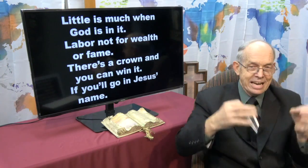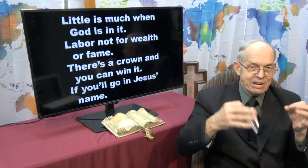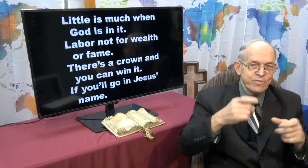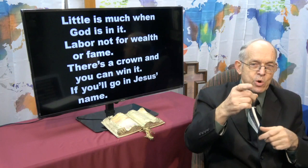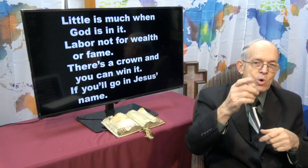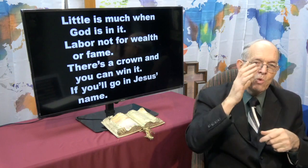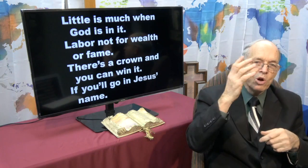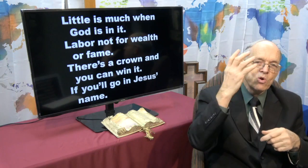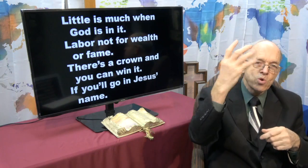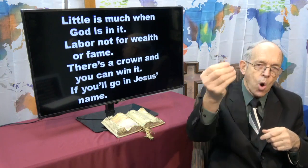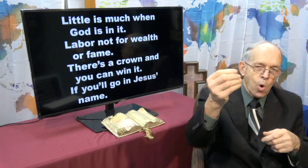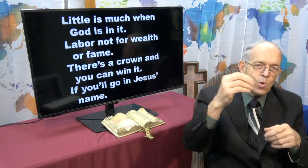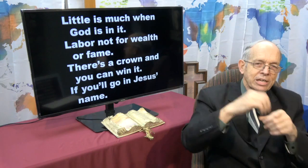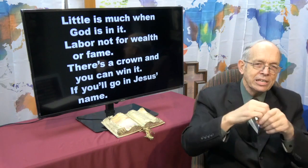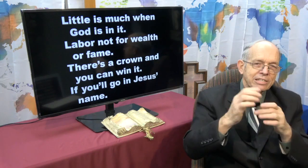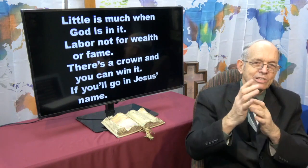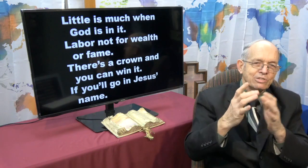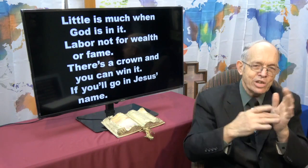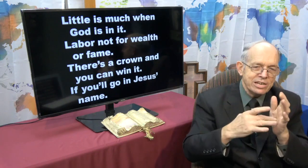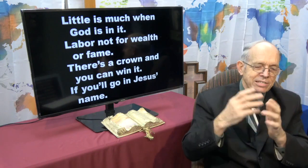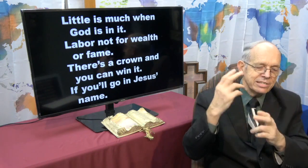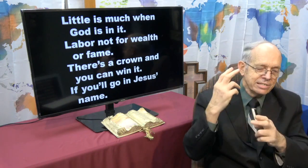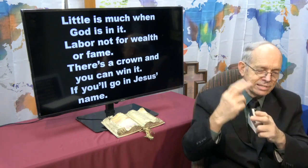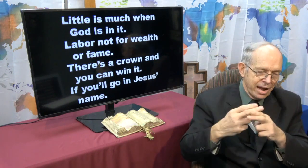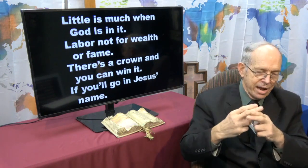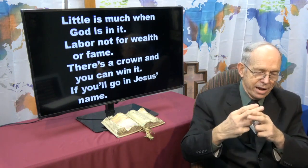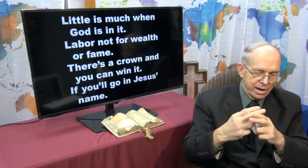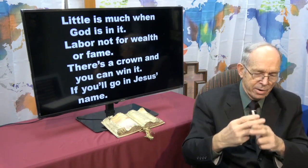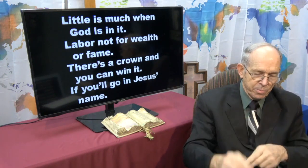If you will go in Jesus' name,